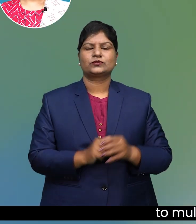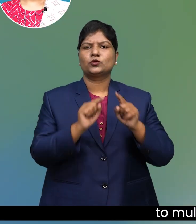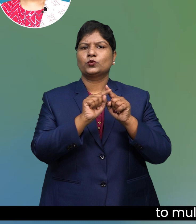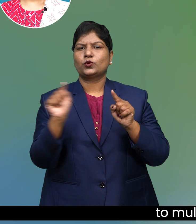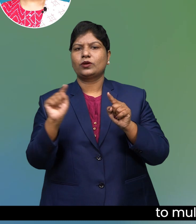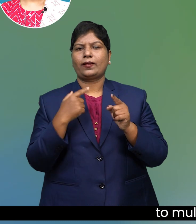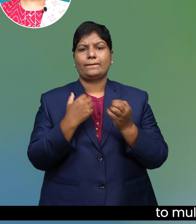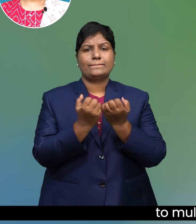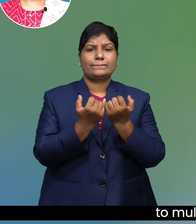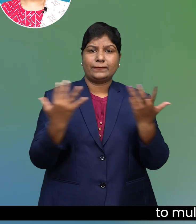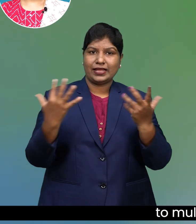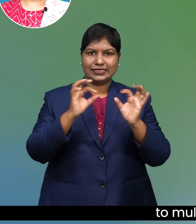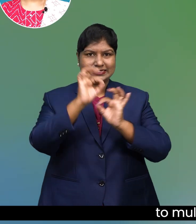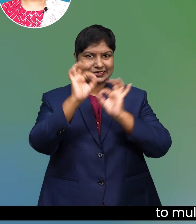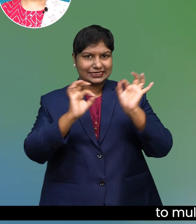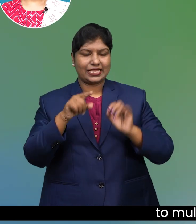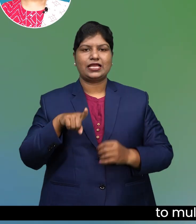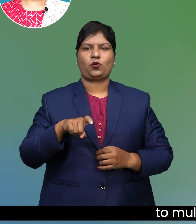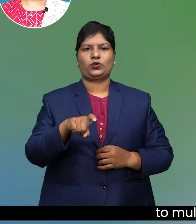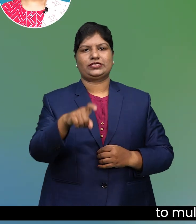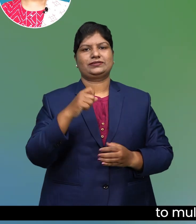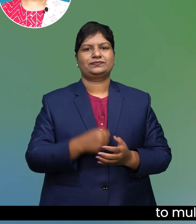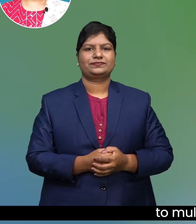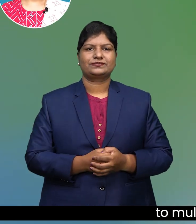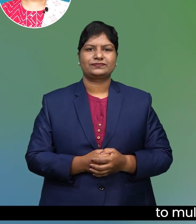to multicellular organisms.